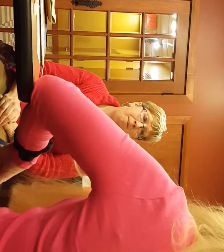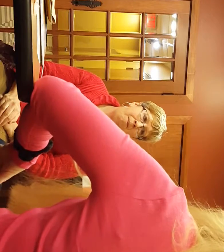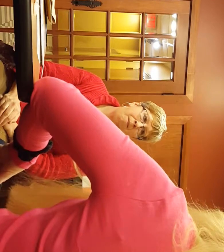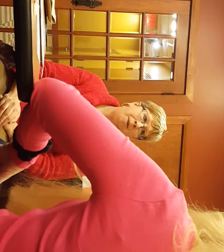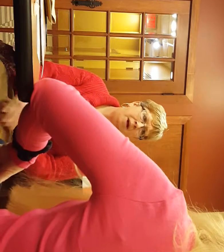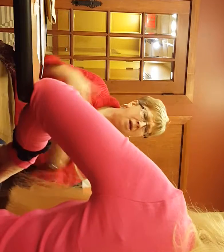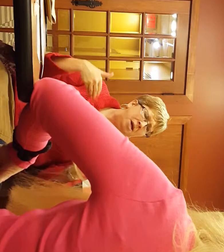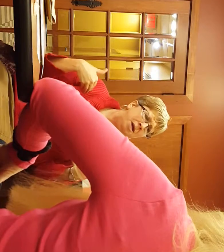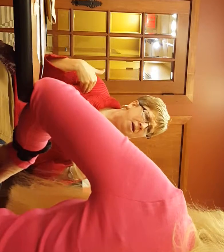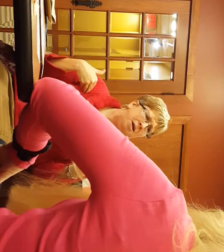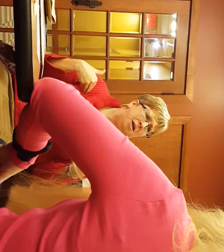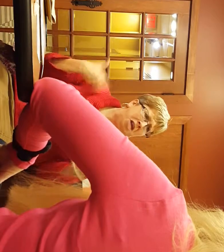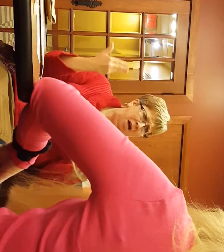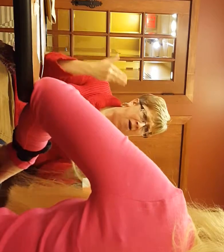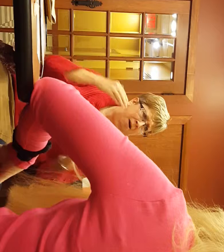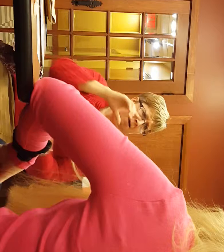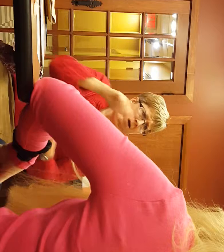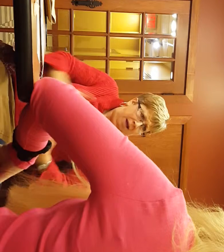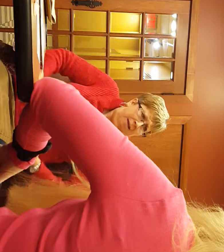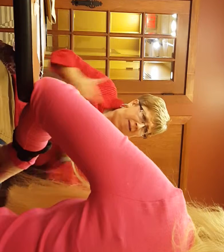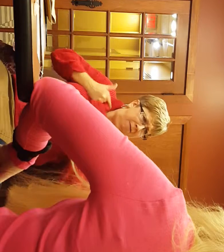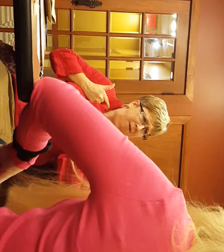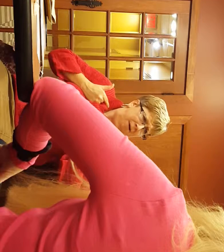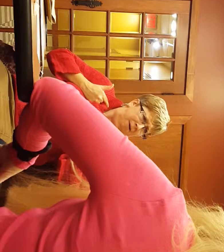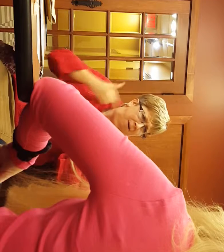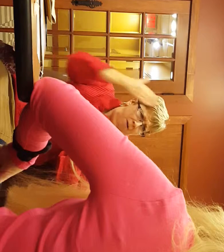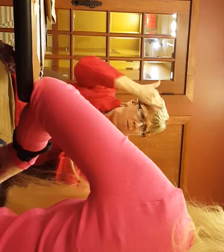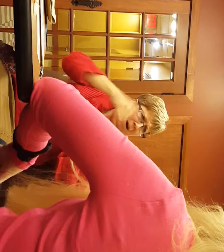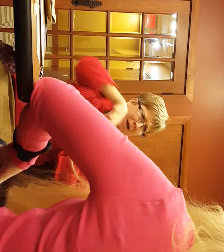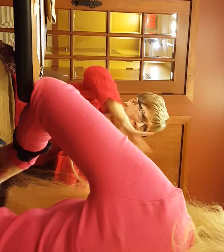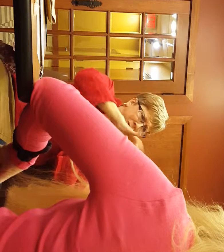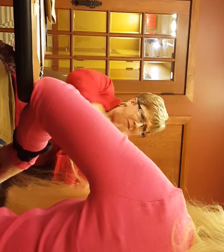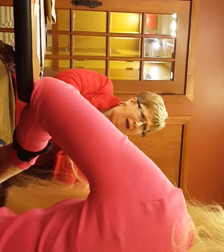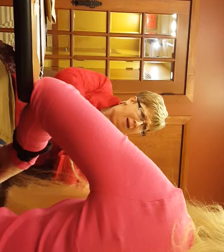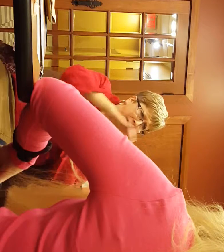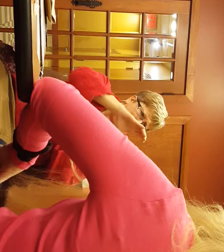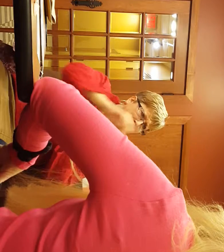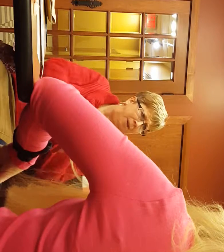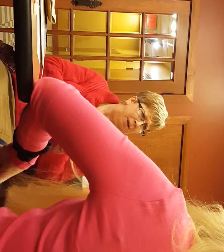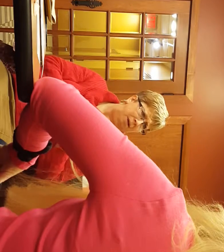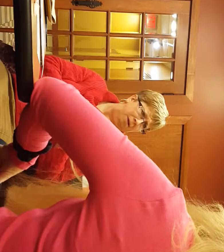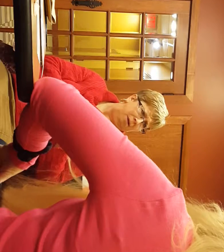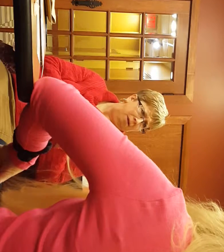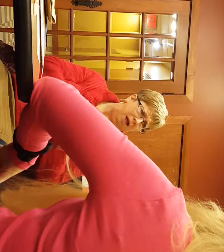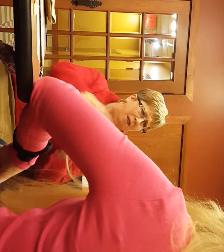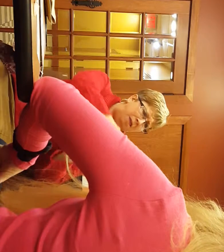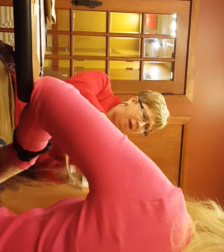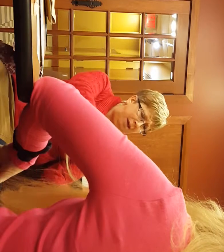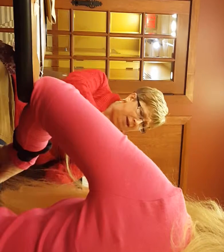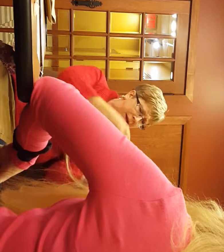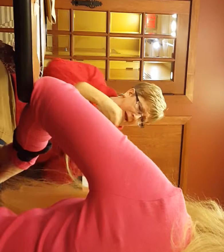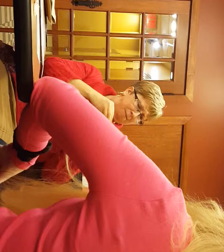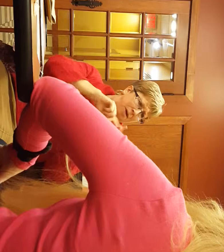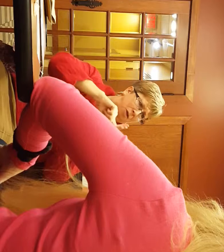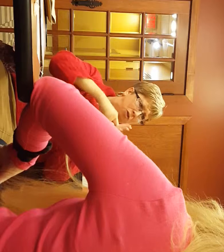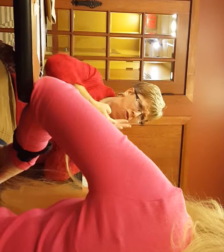did I choose Young Living? Aside from the fact that I got the kit free, it wasn't the first company that gave me their starter kit. even though it was my mom that got it for